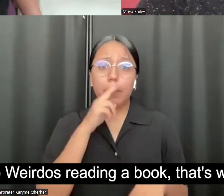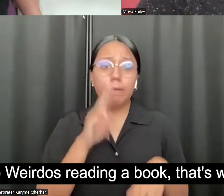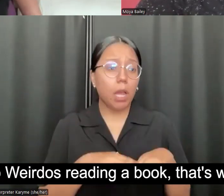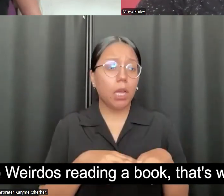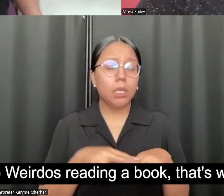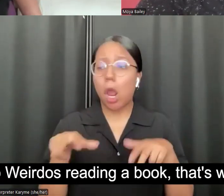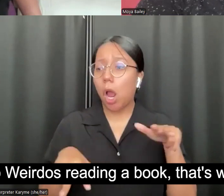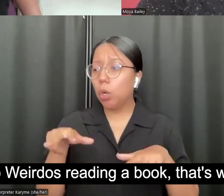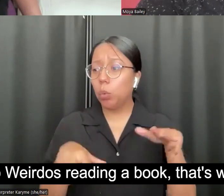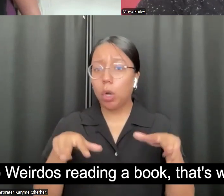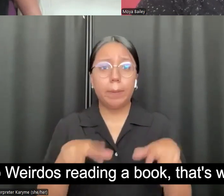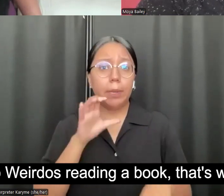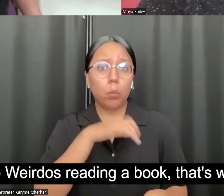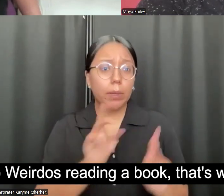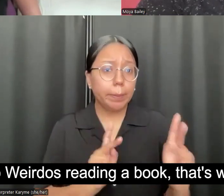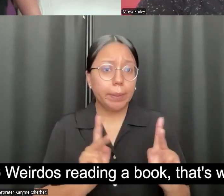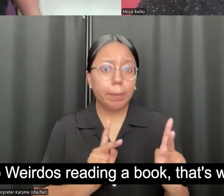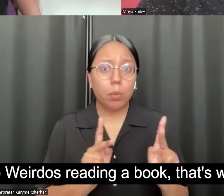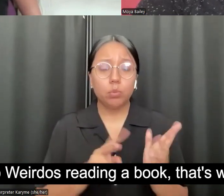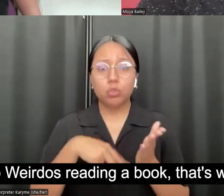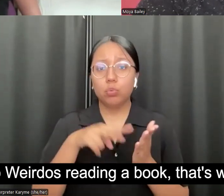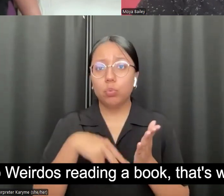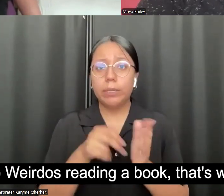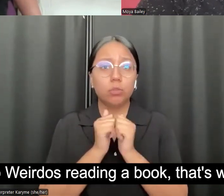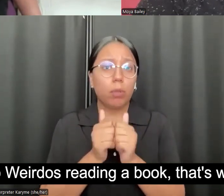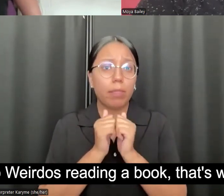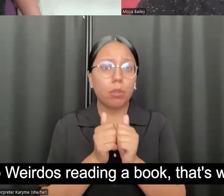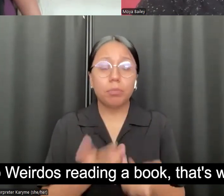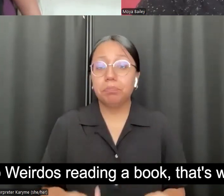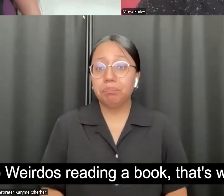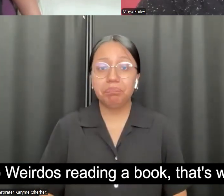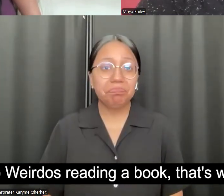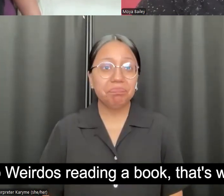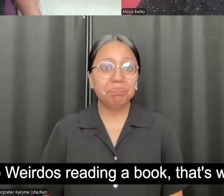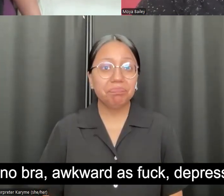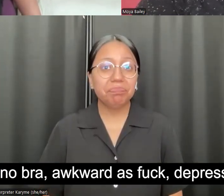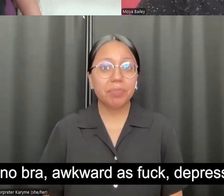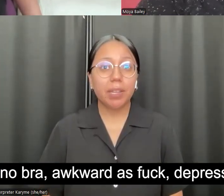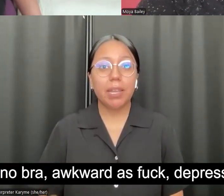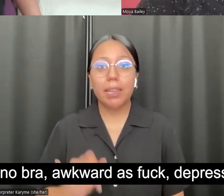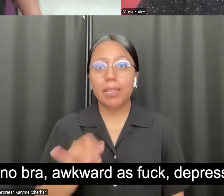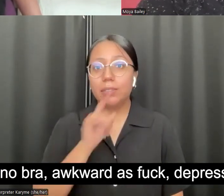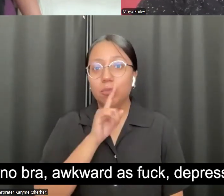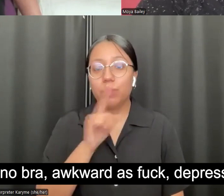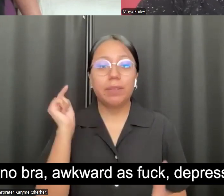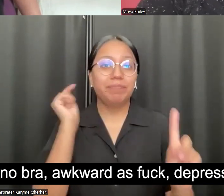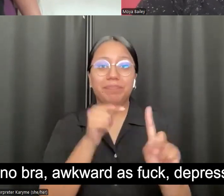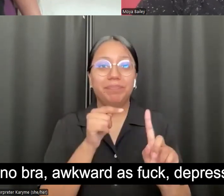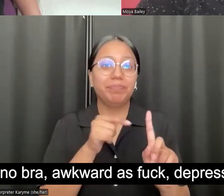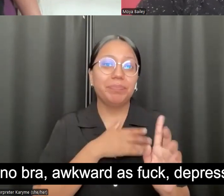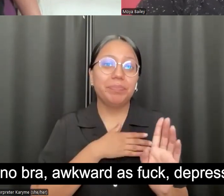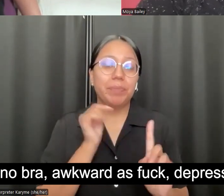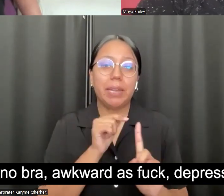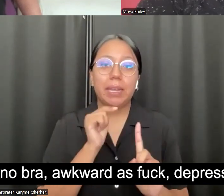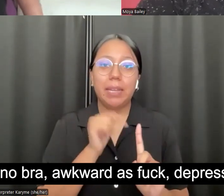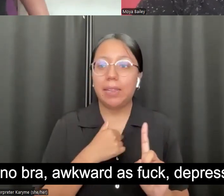a weird book. That's what I like. I That's love my that. chapel room, which is like long hair, no bra. That's my type. I'm like awkward